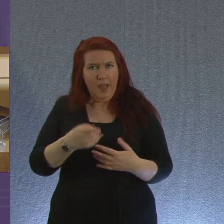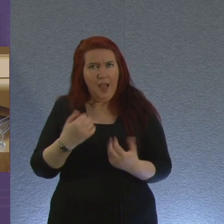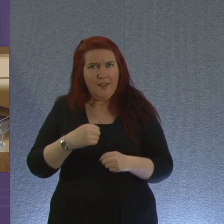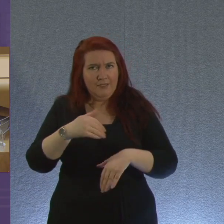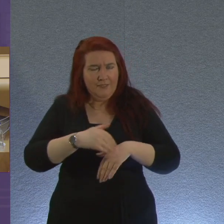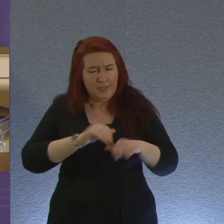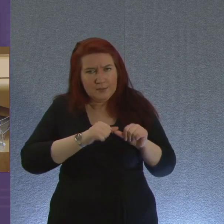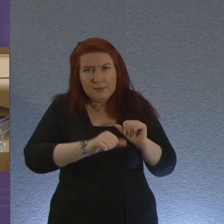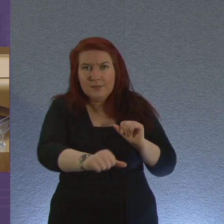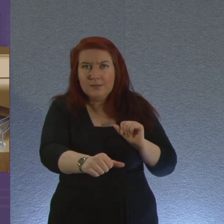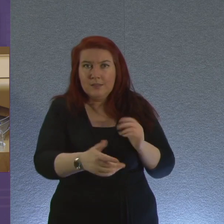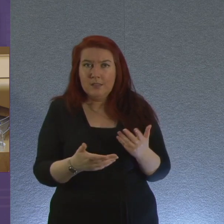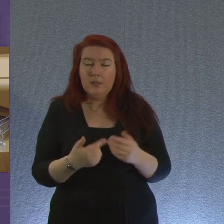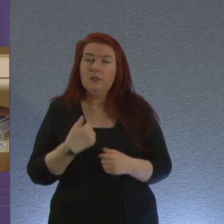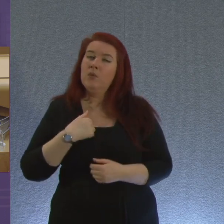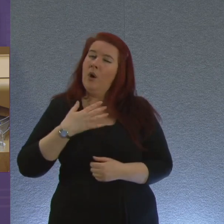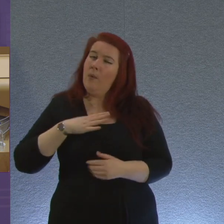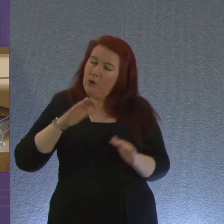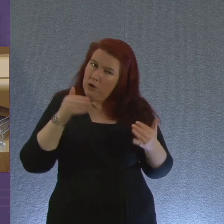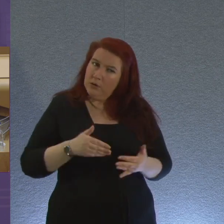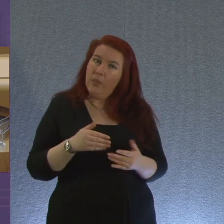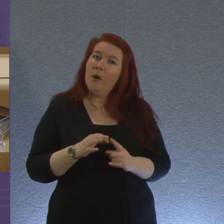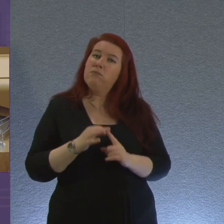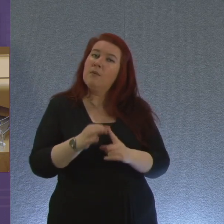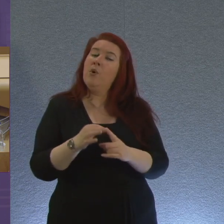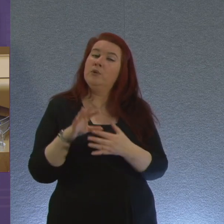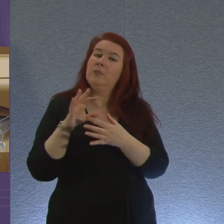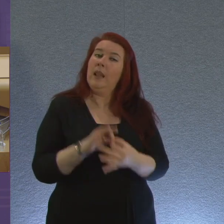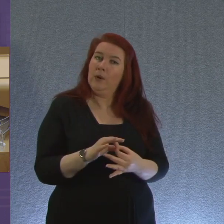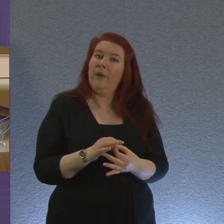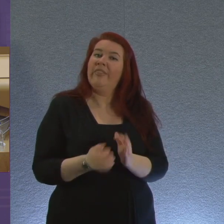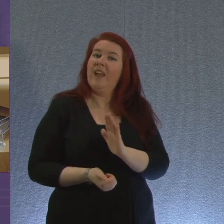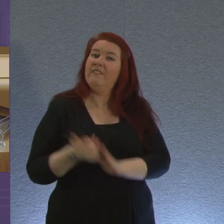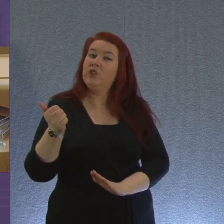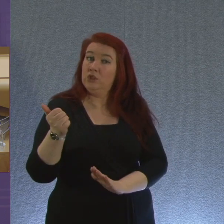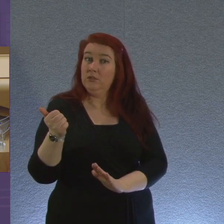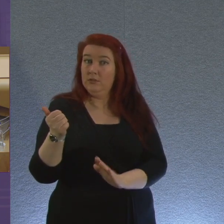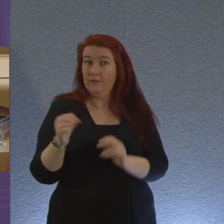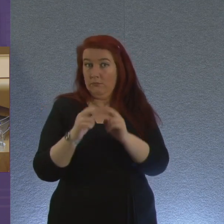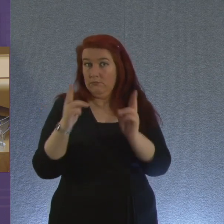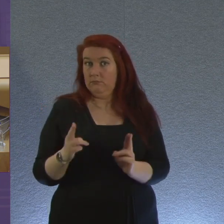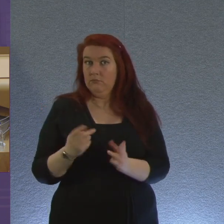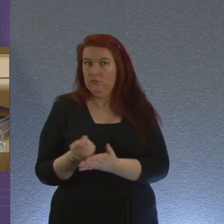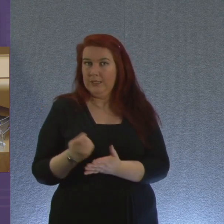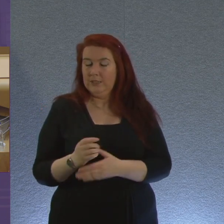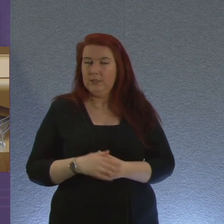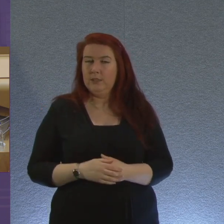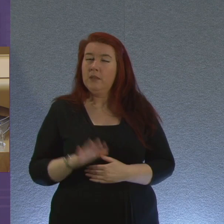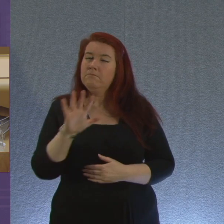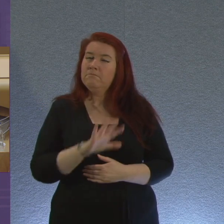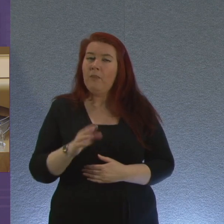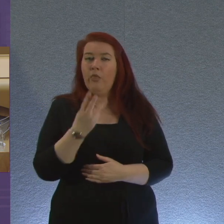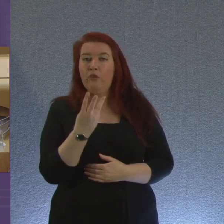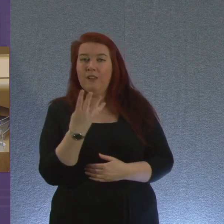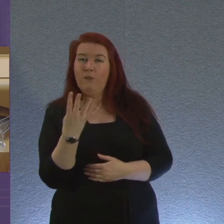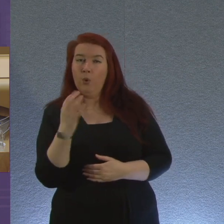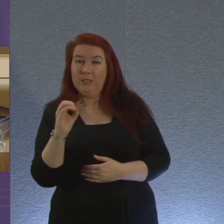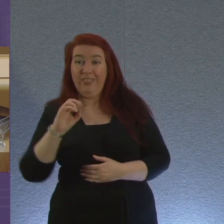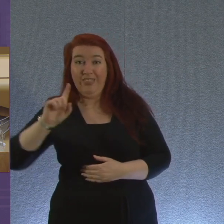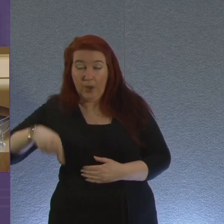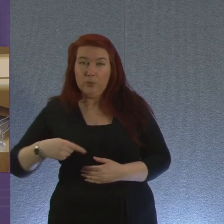want to concentrate my remarks on the proposals in the bill around evictions. There are around 340,000 households in